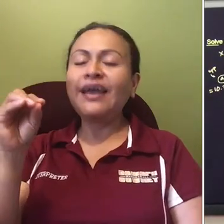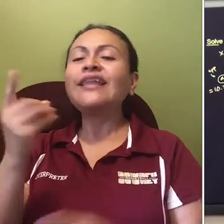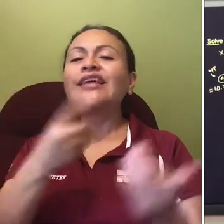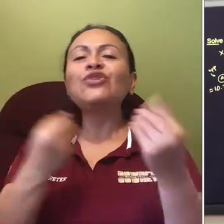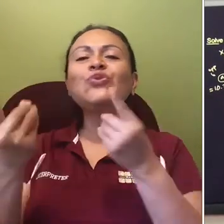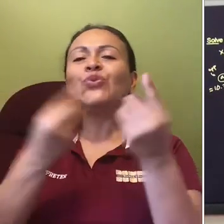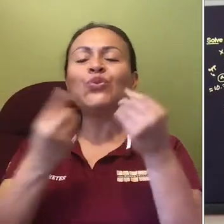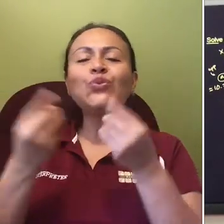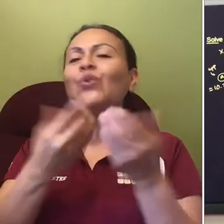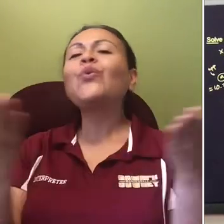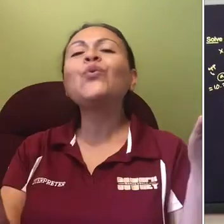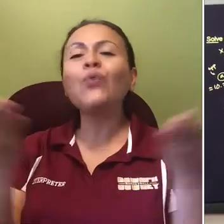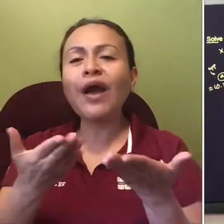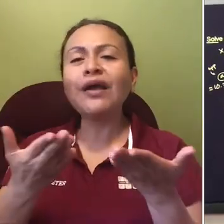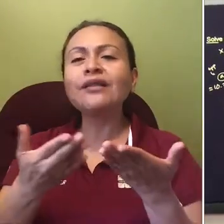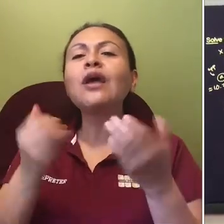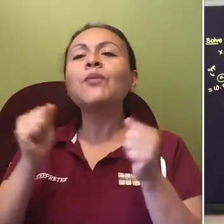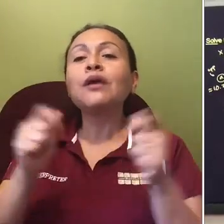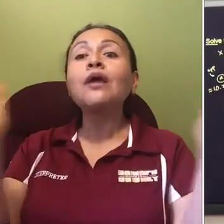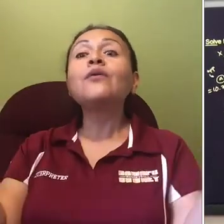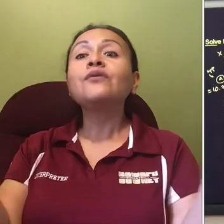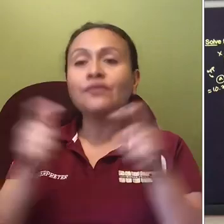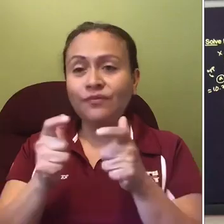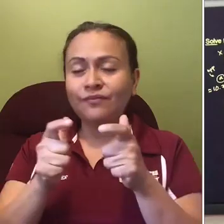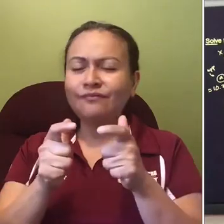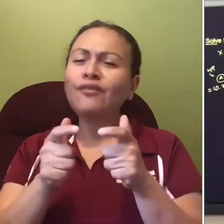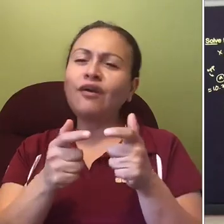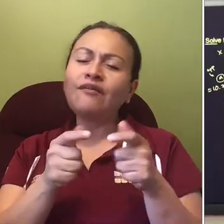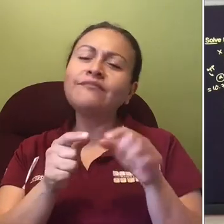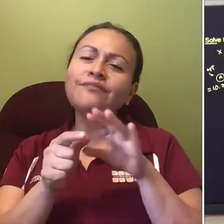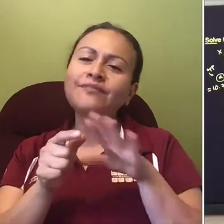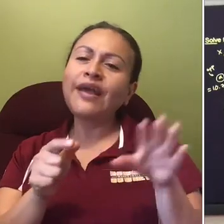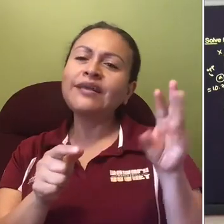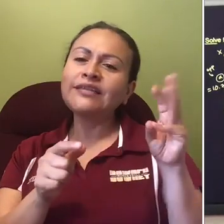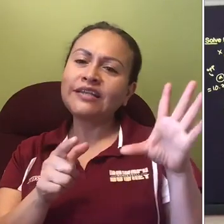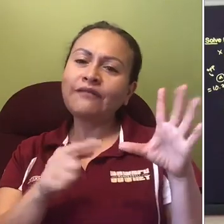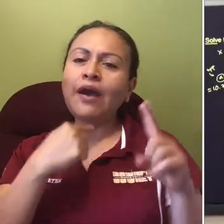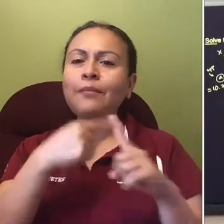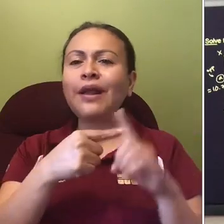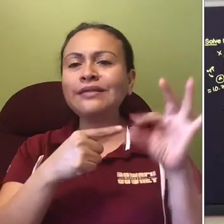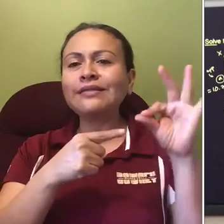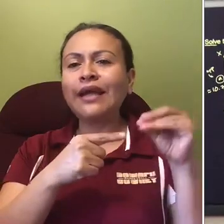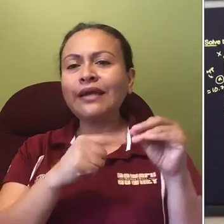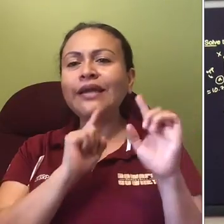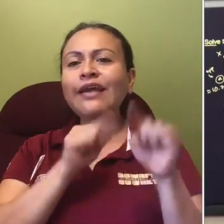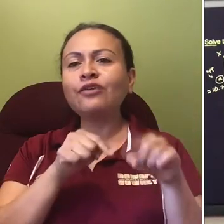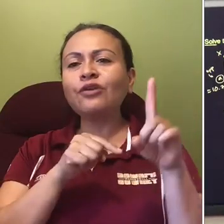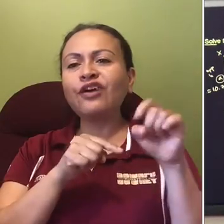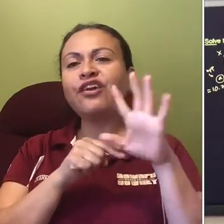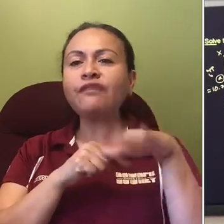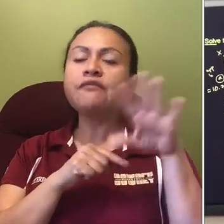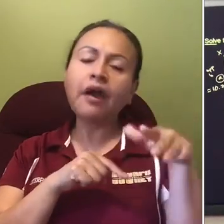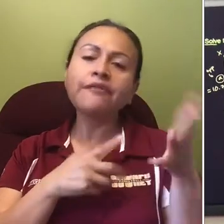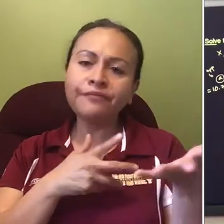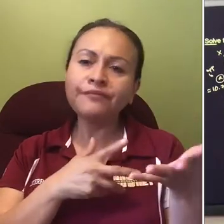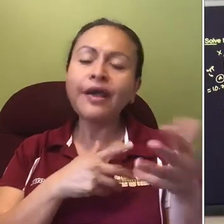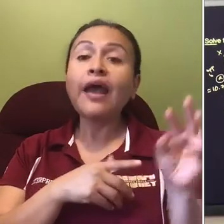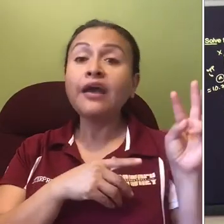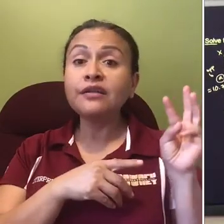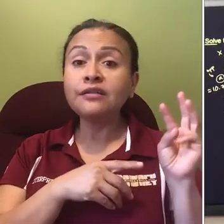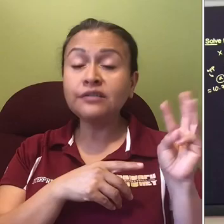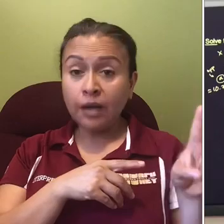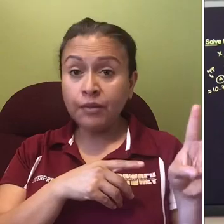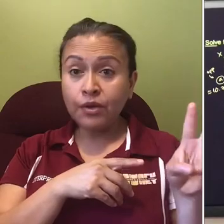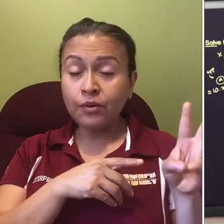need to do is, well, we could simplify the left-hand side right over here. 65 plus 90 is 155. So angle W